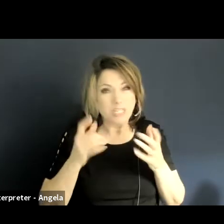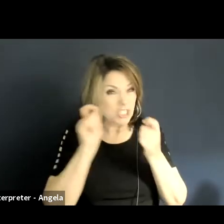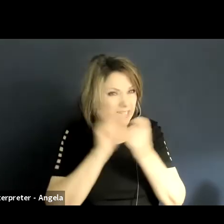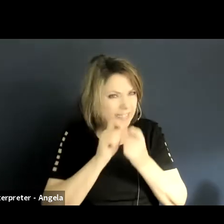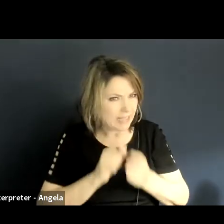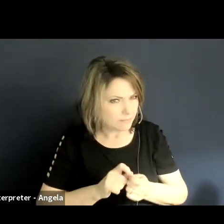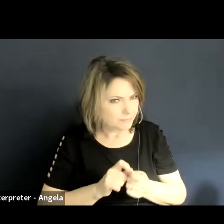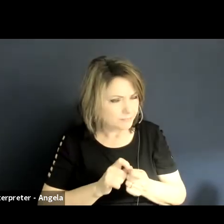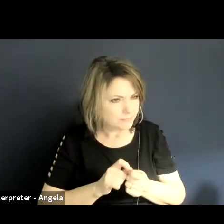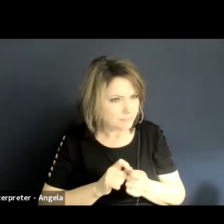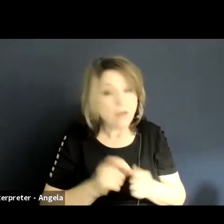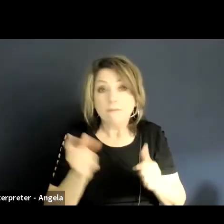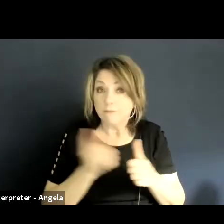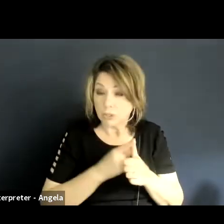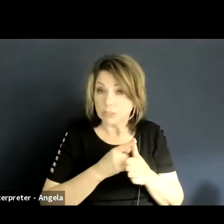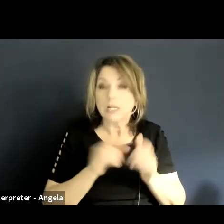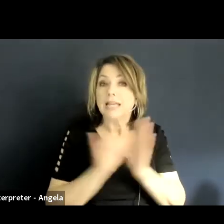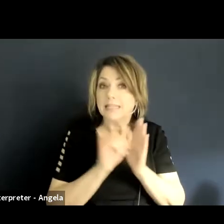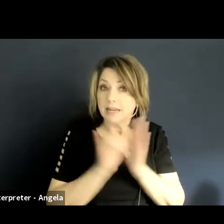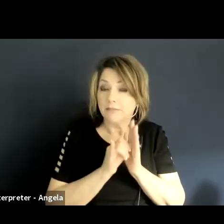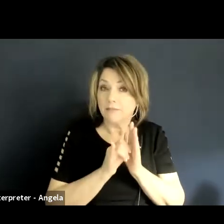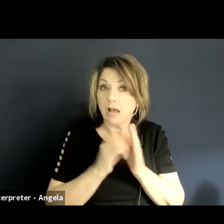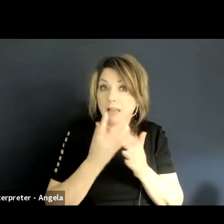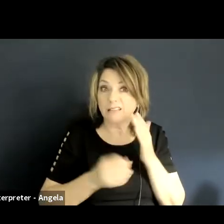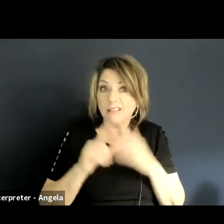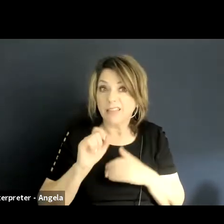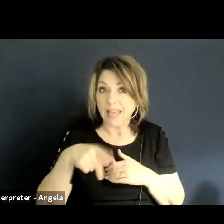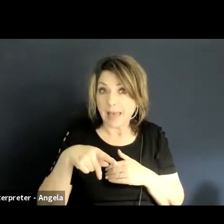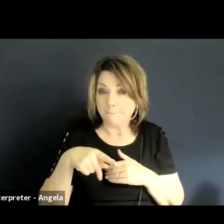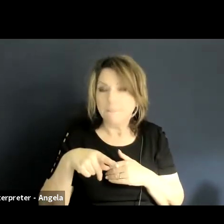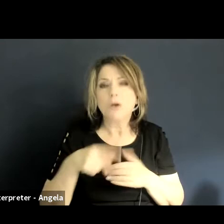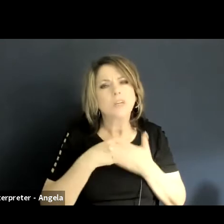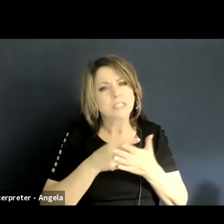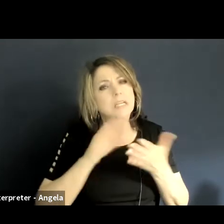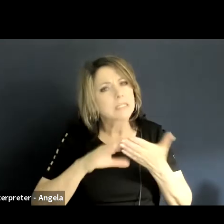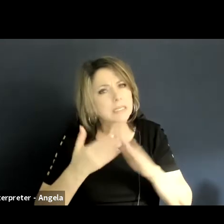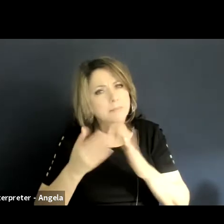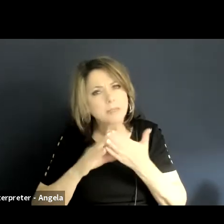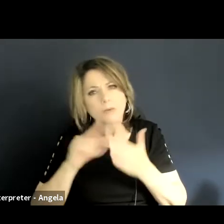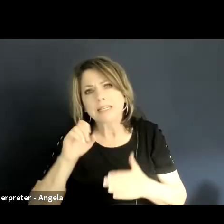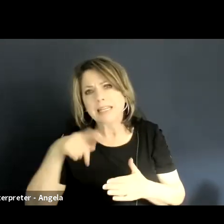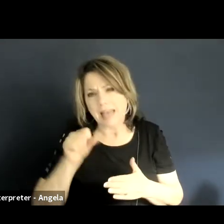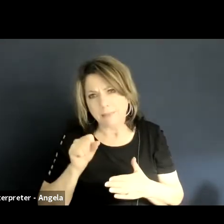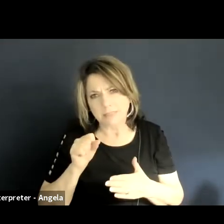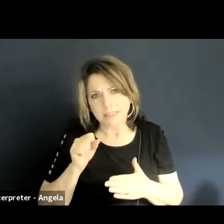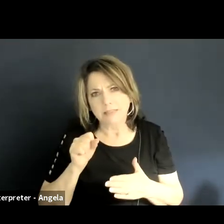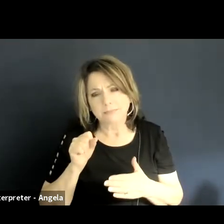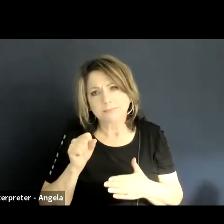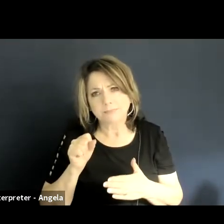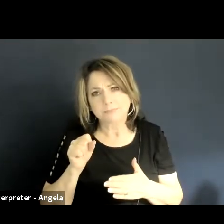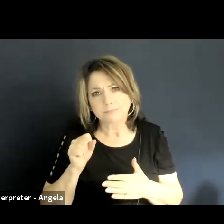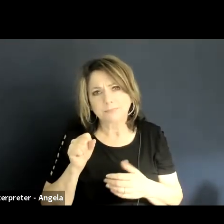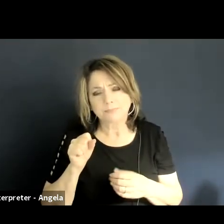to identify the gap. Now, you talked about community gaps with an S earlier